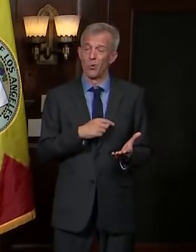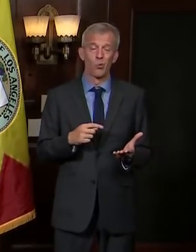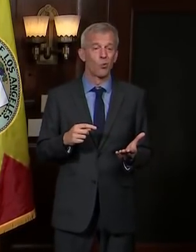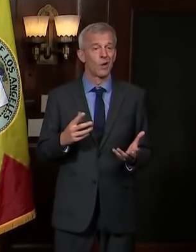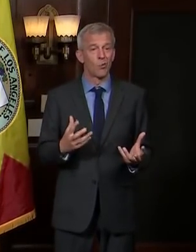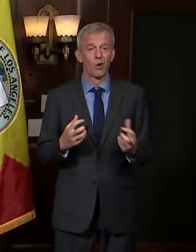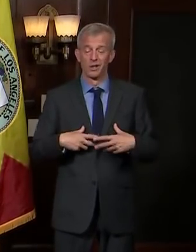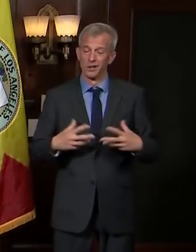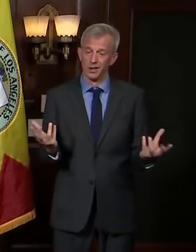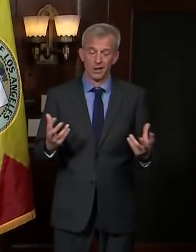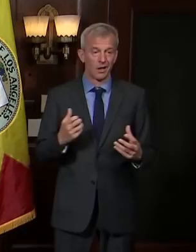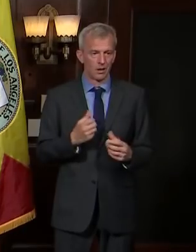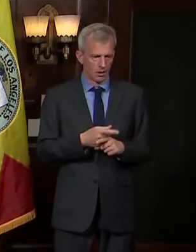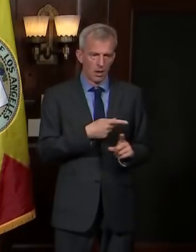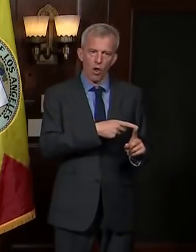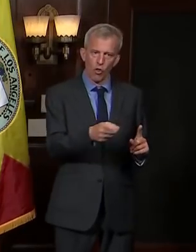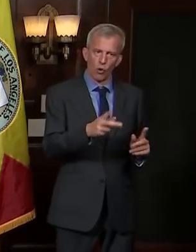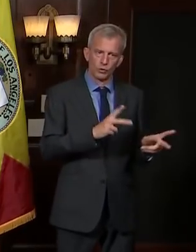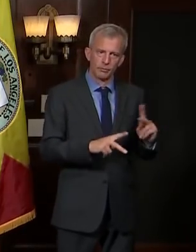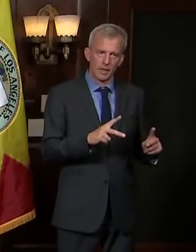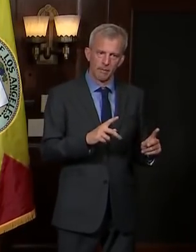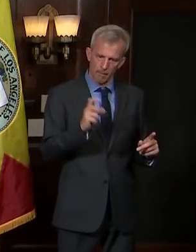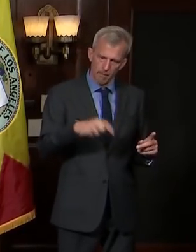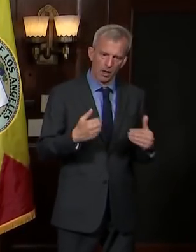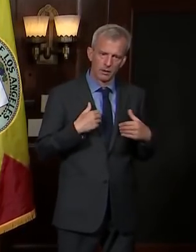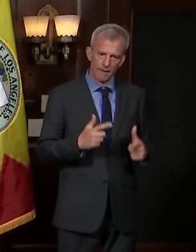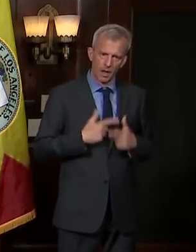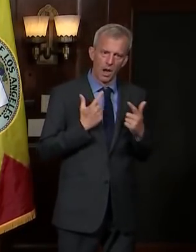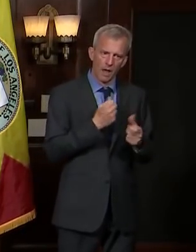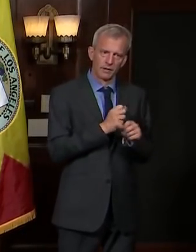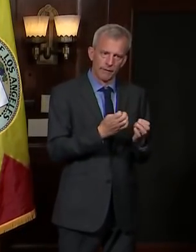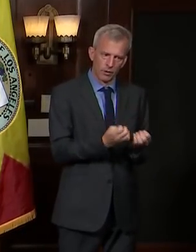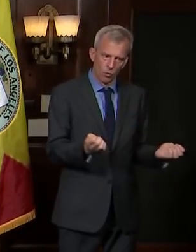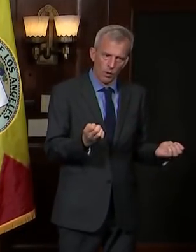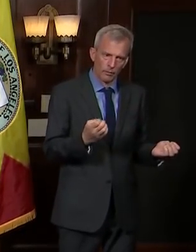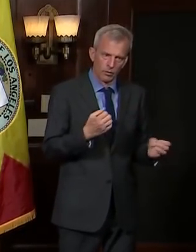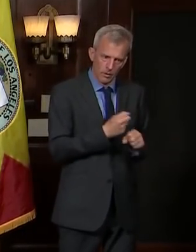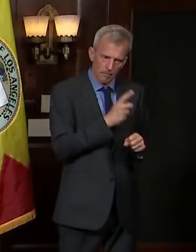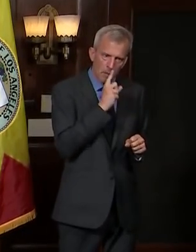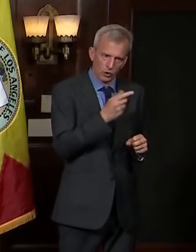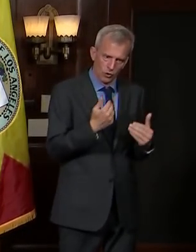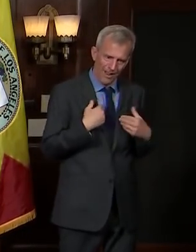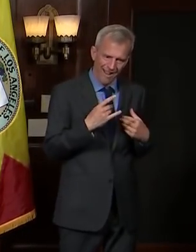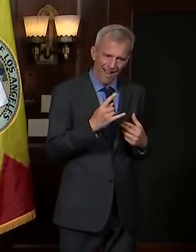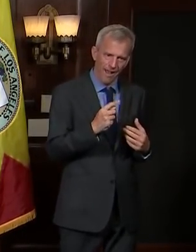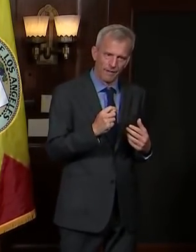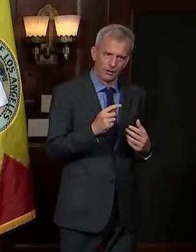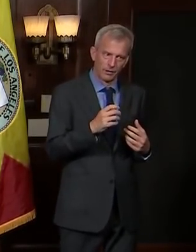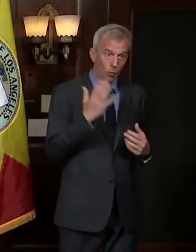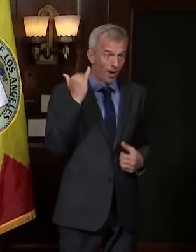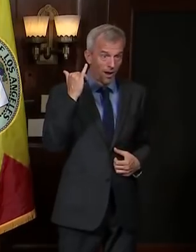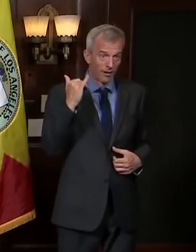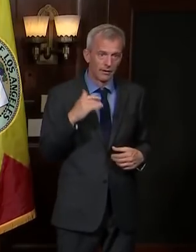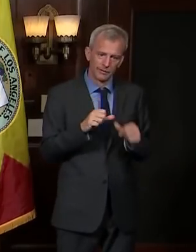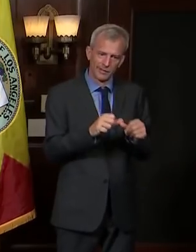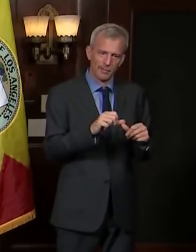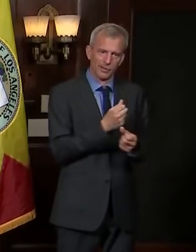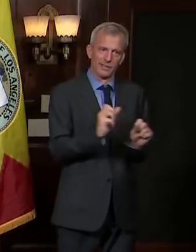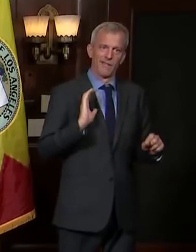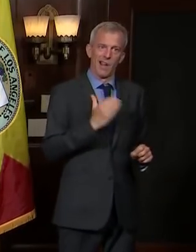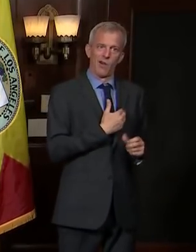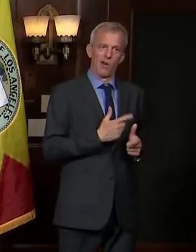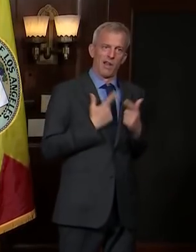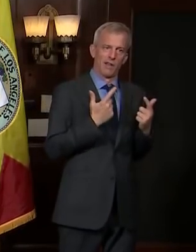life-saving equipment that they need so they can keep saving our lives. But there's another group of people, and that's the rest of